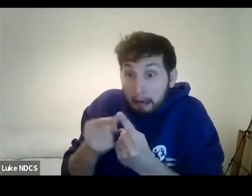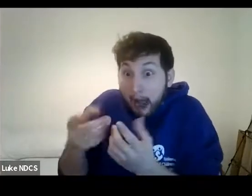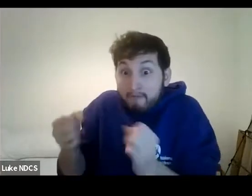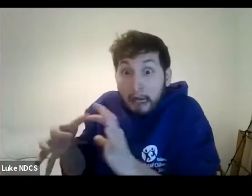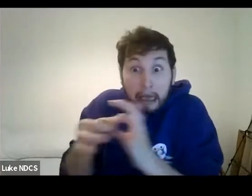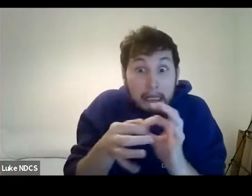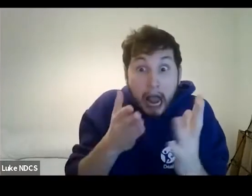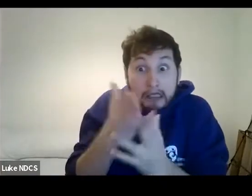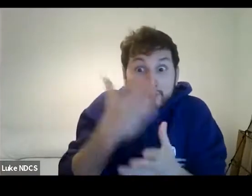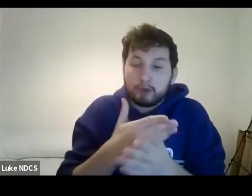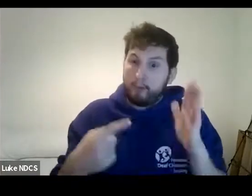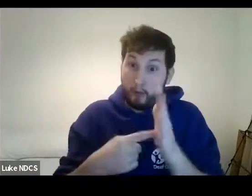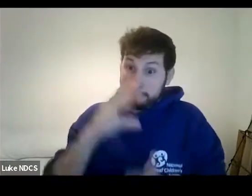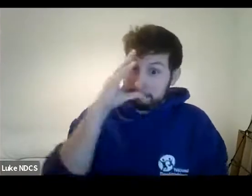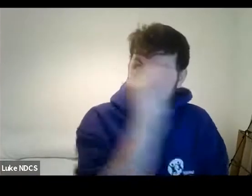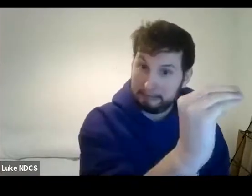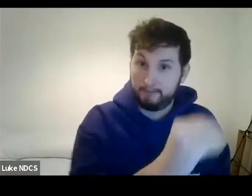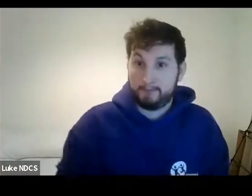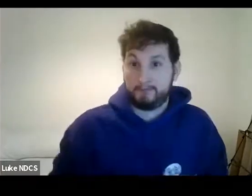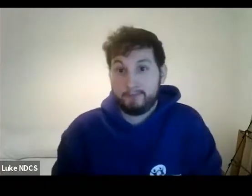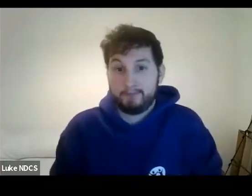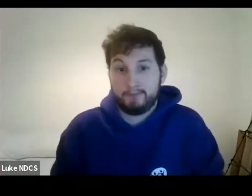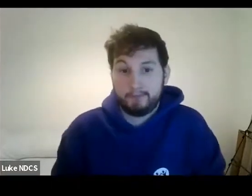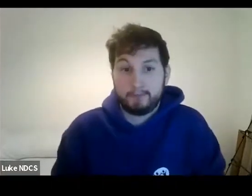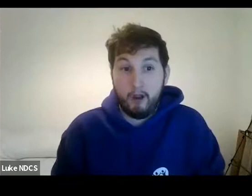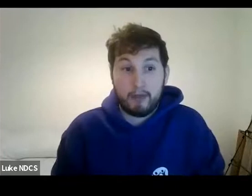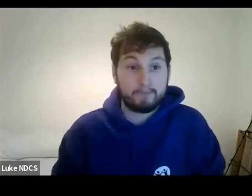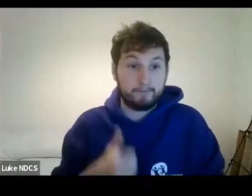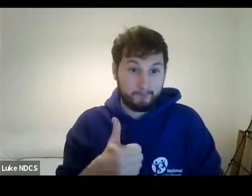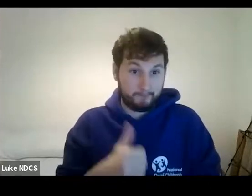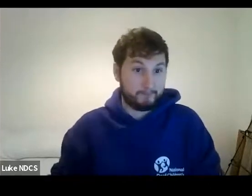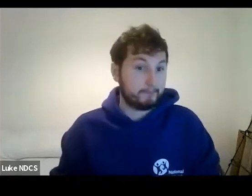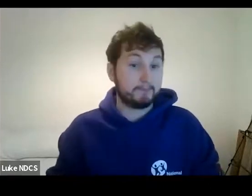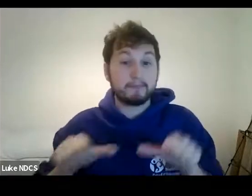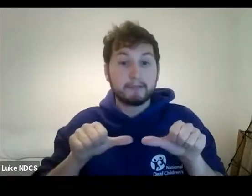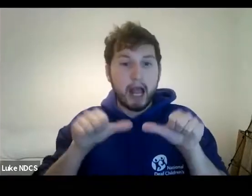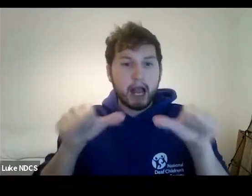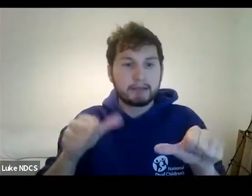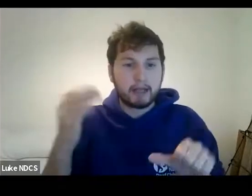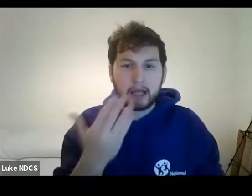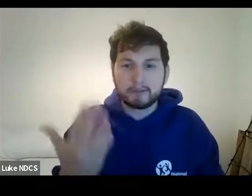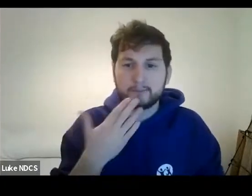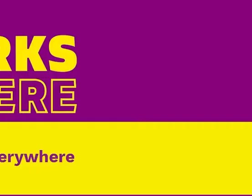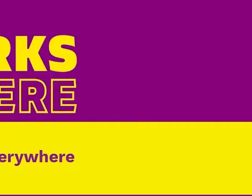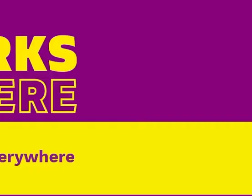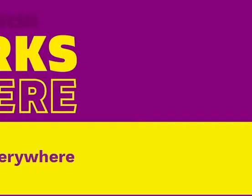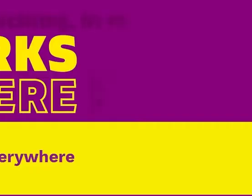phone number or a new email address, it's really important that you tell Access to Work so they know how best to contact you.